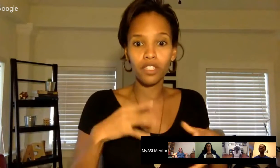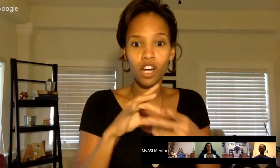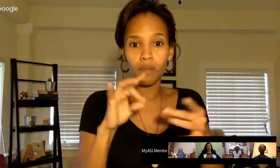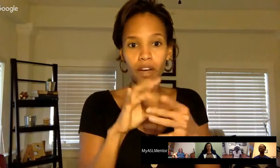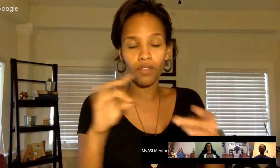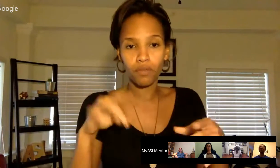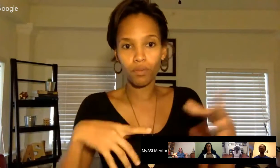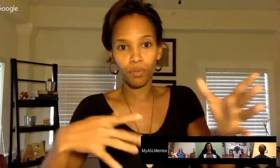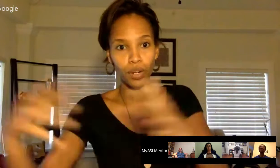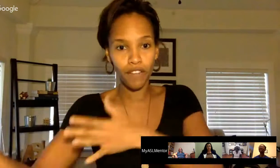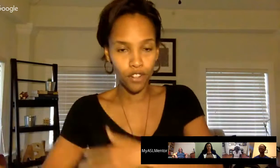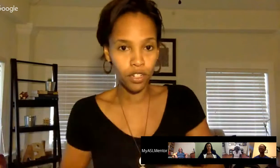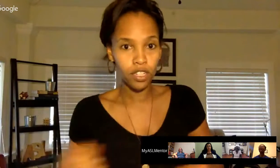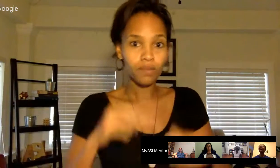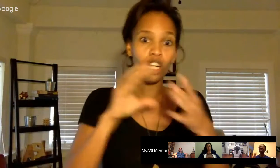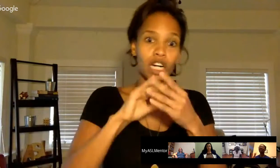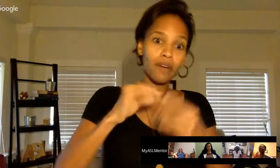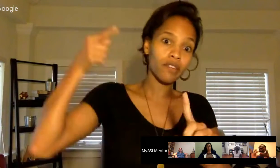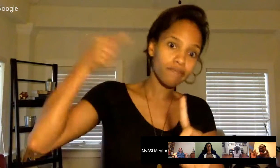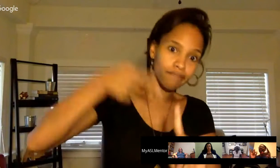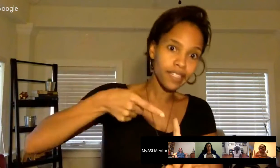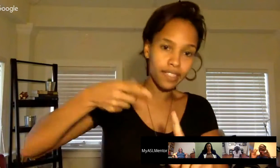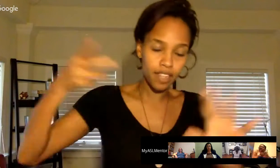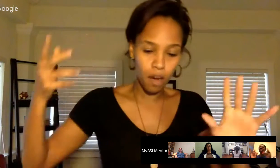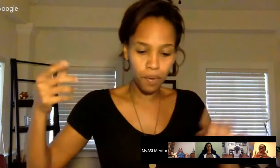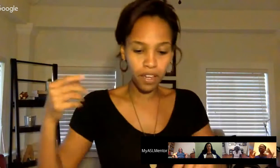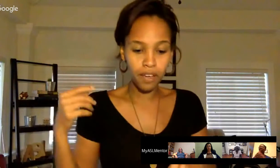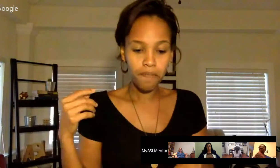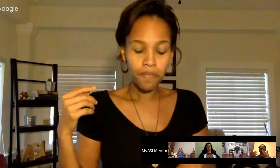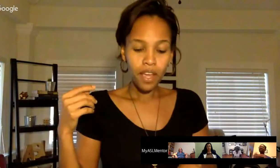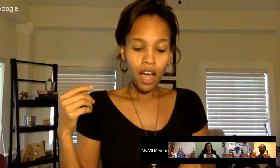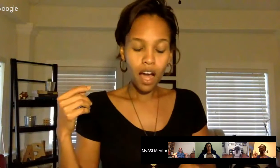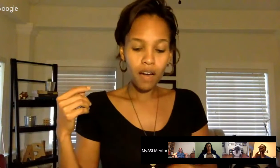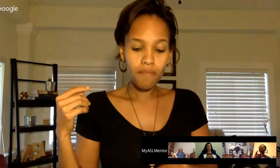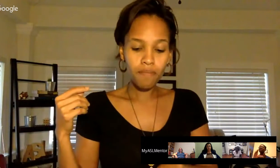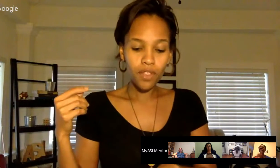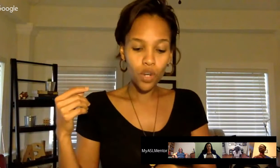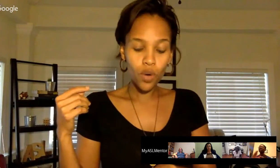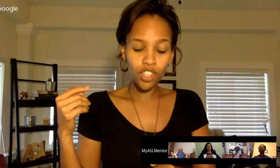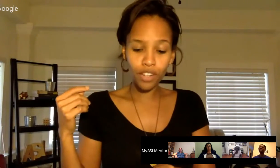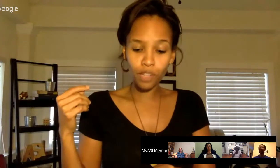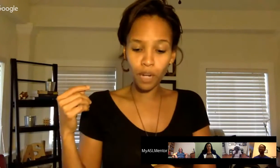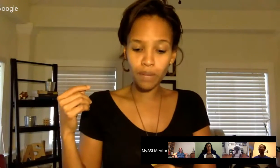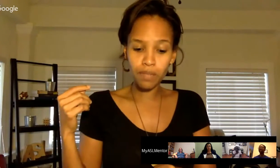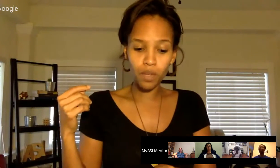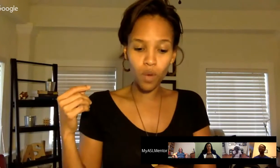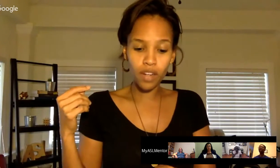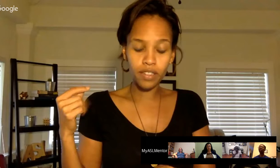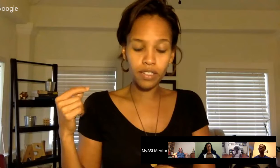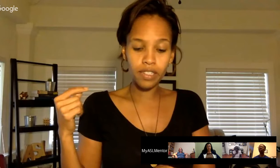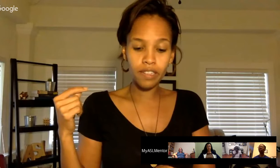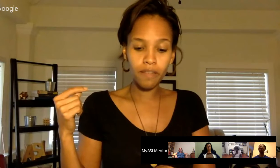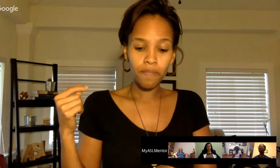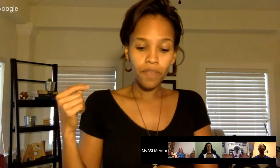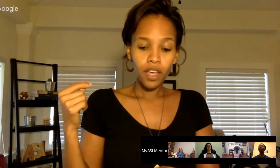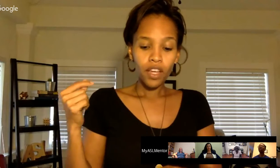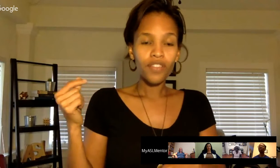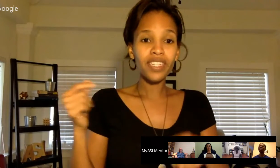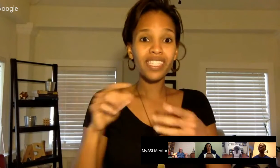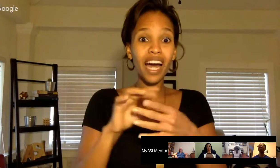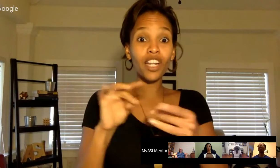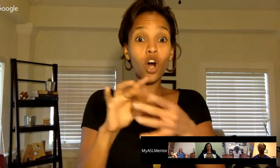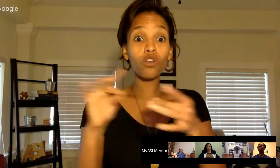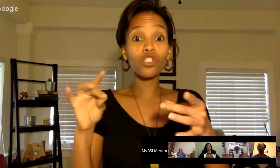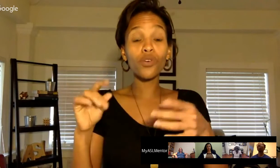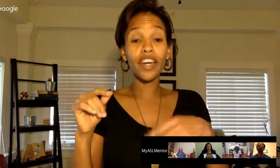about whatever. Talk about this topic. The question that was brought up to me was,